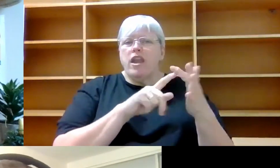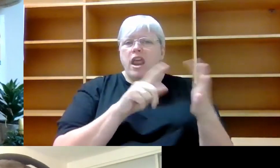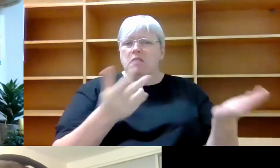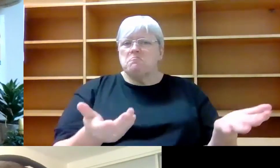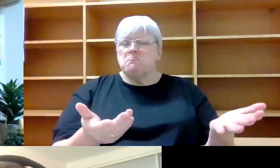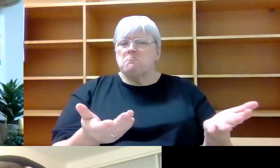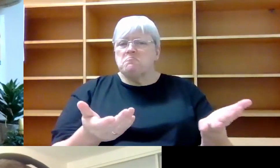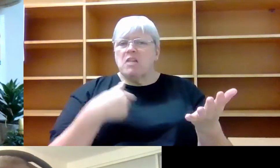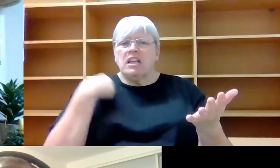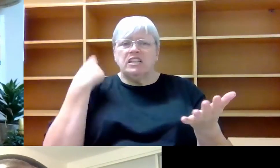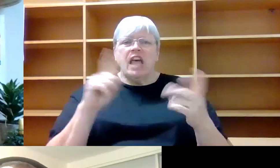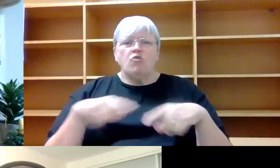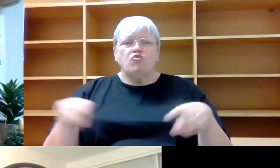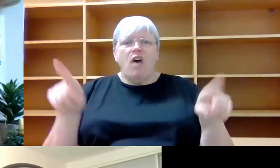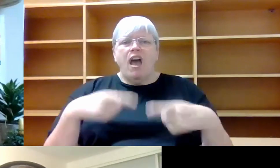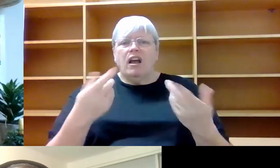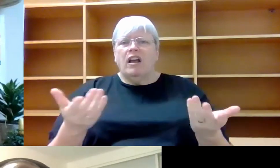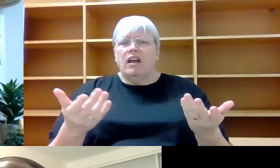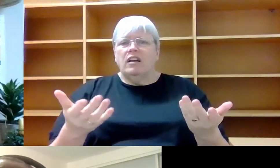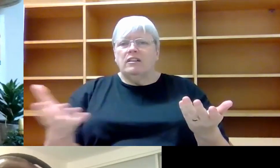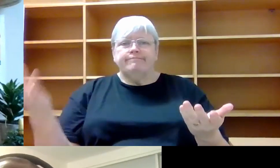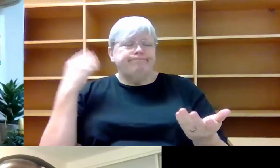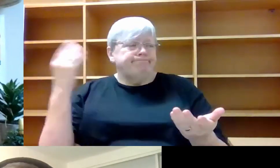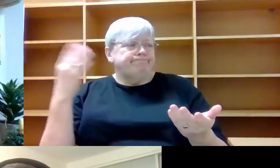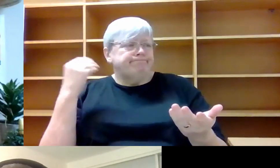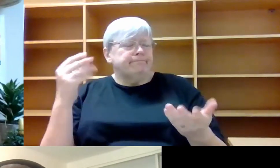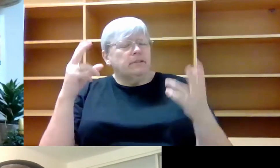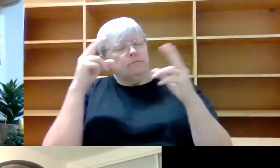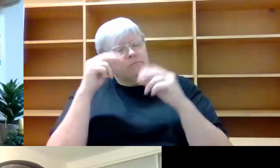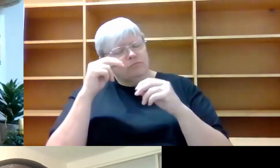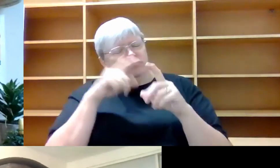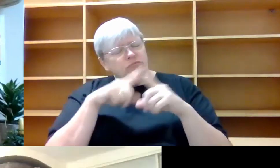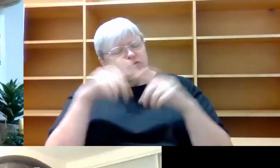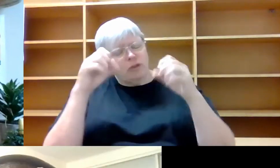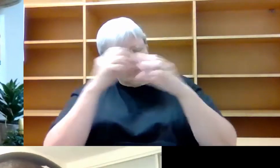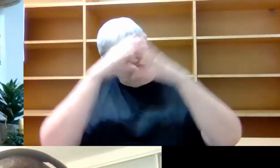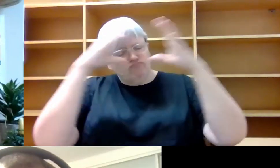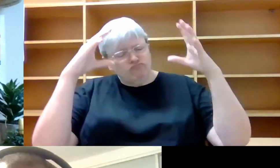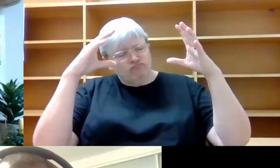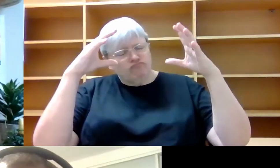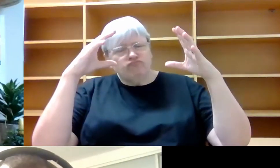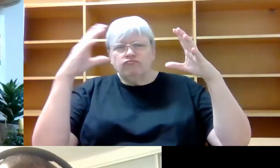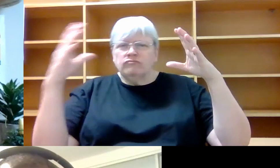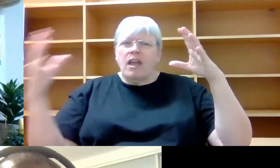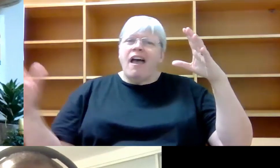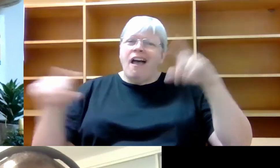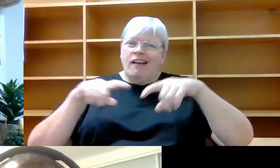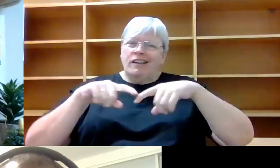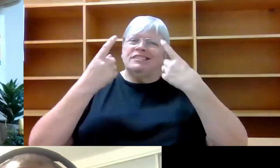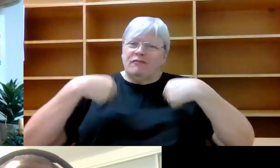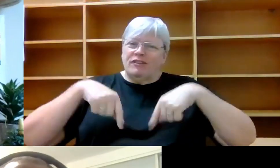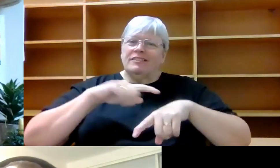or soundtrack. So that, so I listen to it and close my eyes for 5 to 10 minutes, and then I find myself in the right mindset to